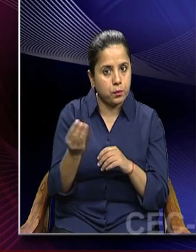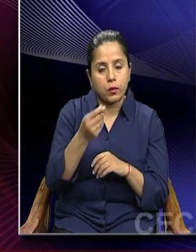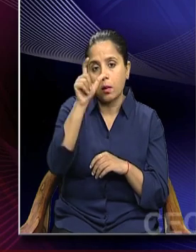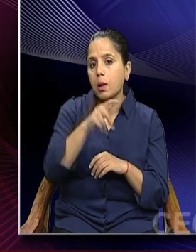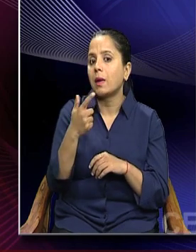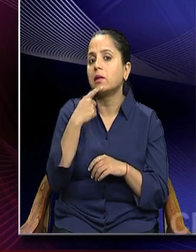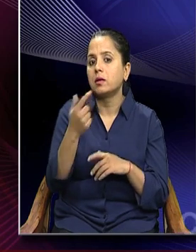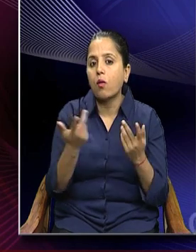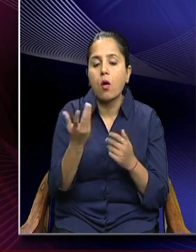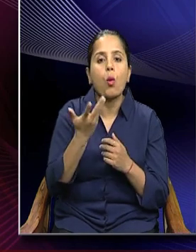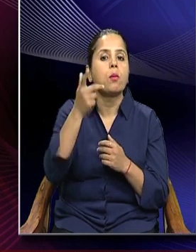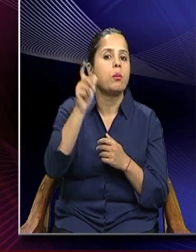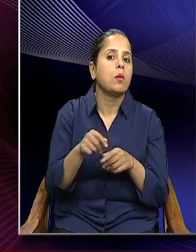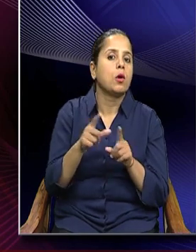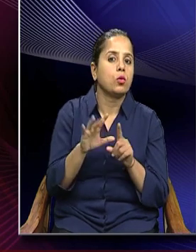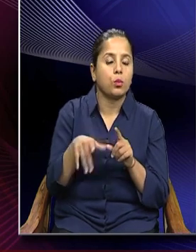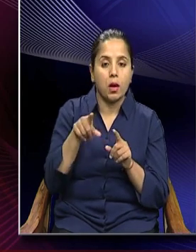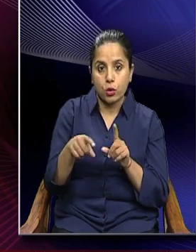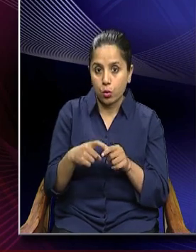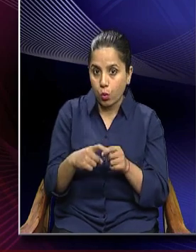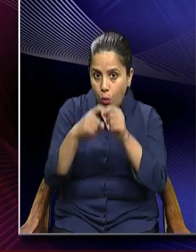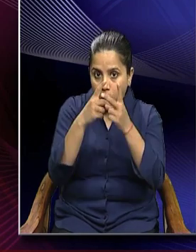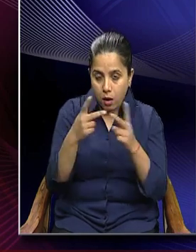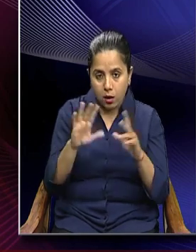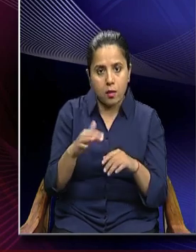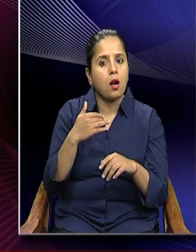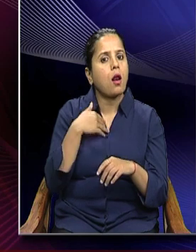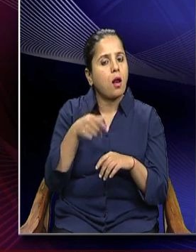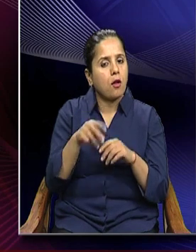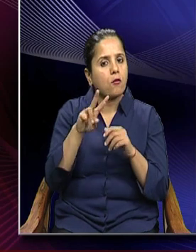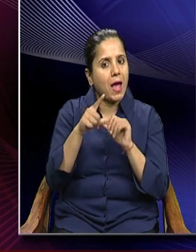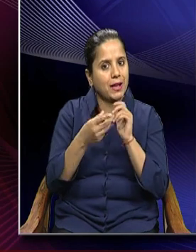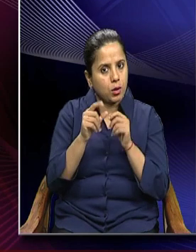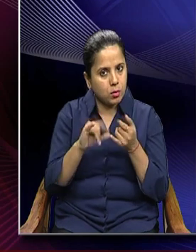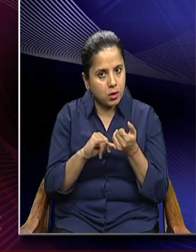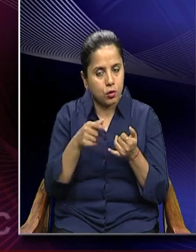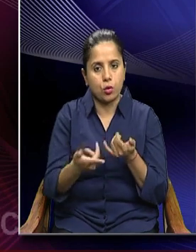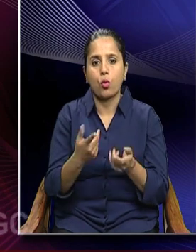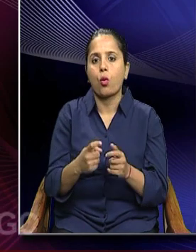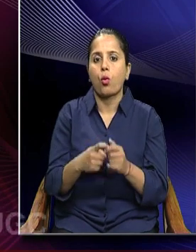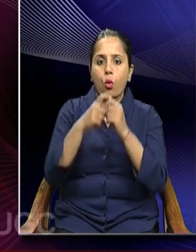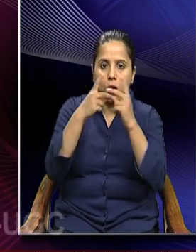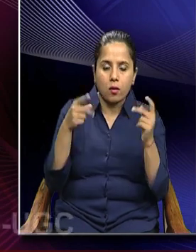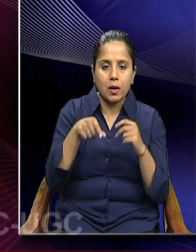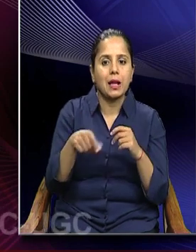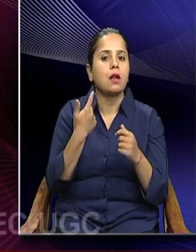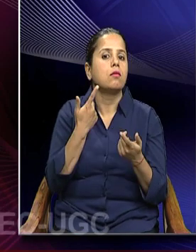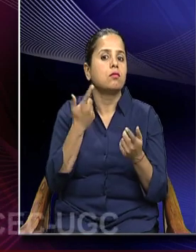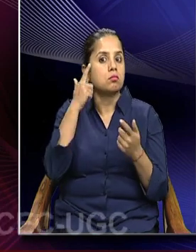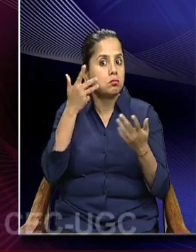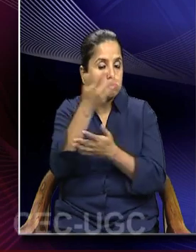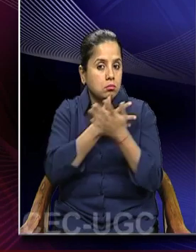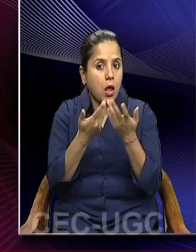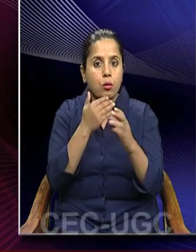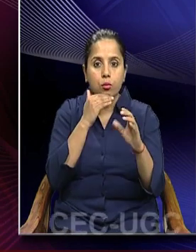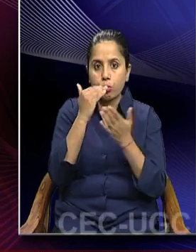say, what people do, and whereas quantitative will focus on variables, qualitative will focus on interactive processes and